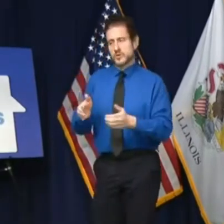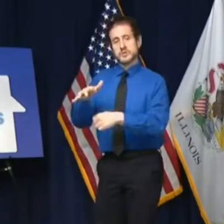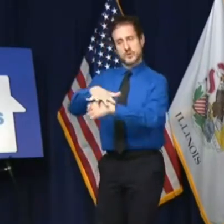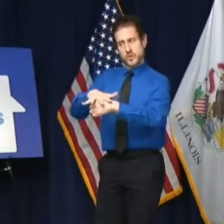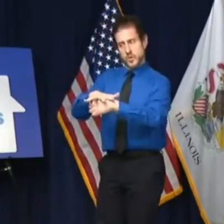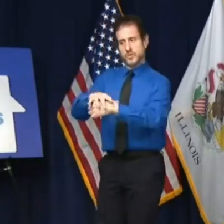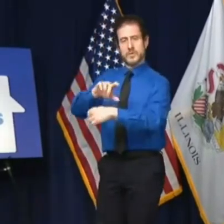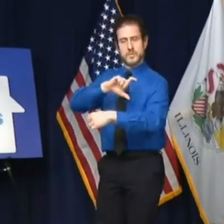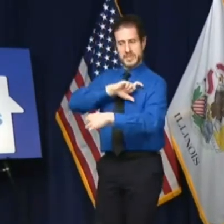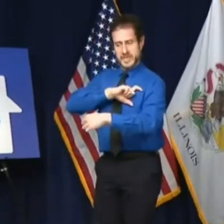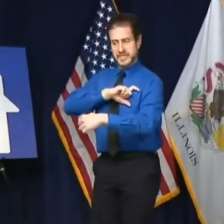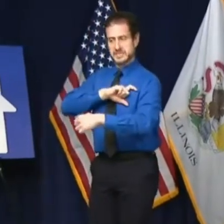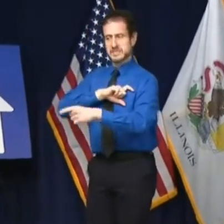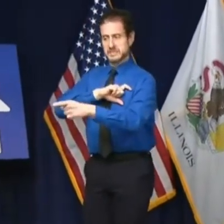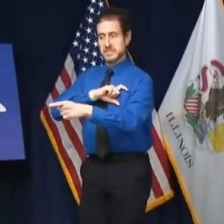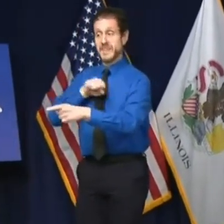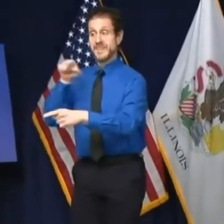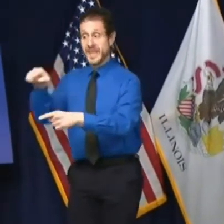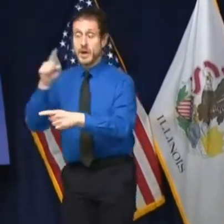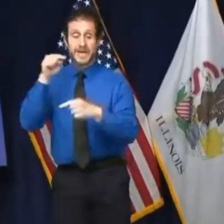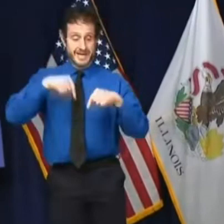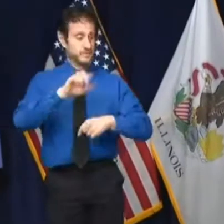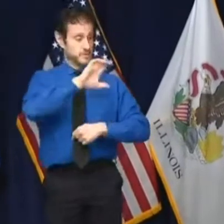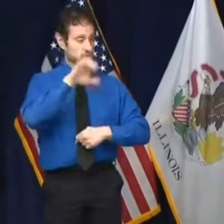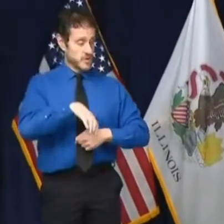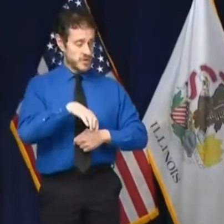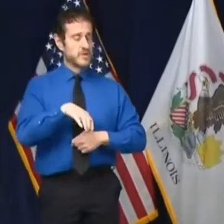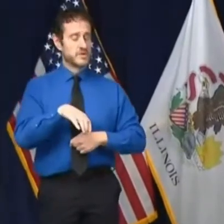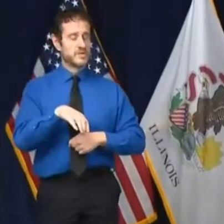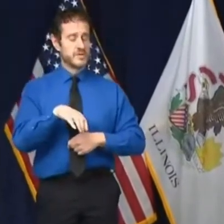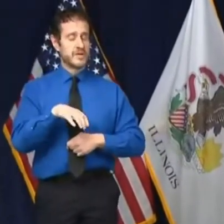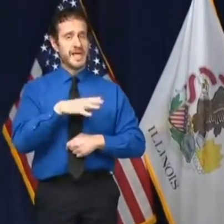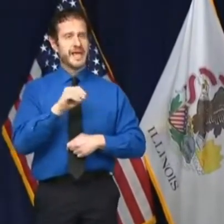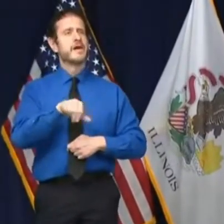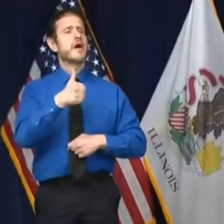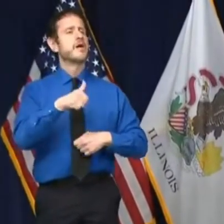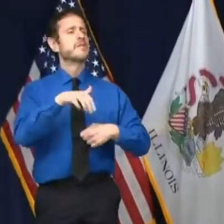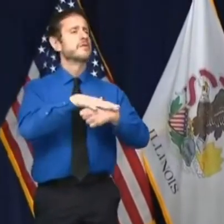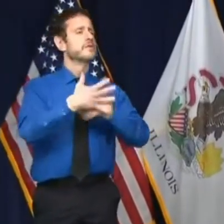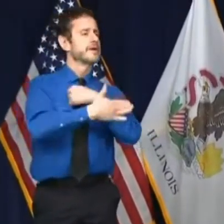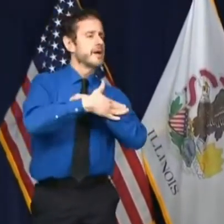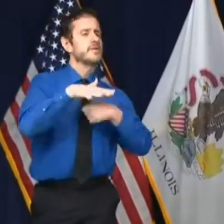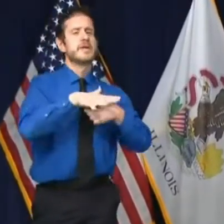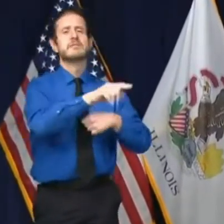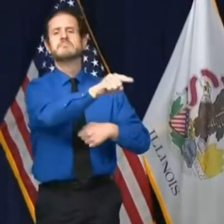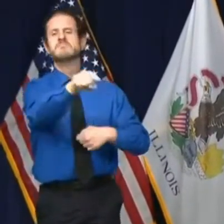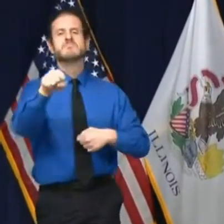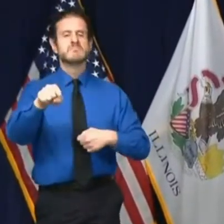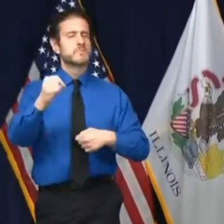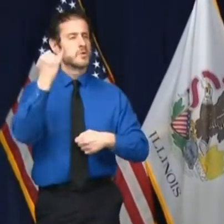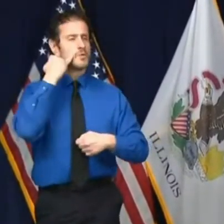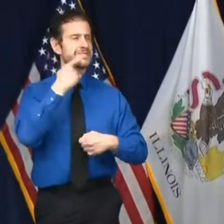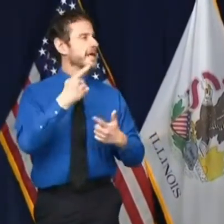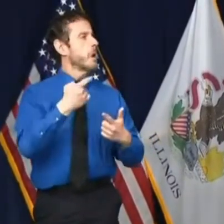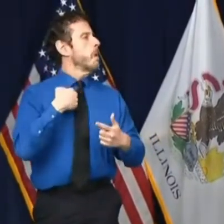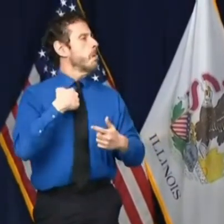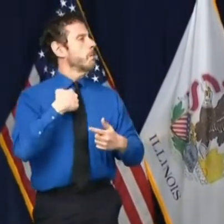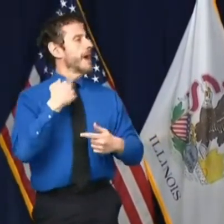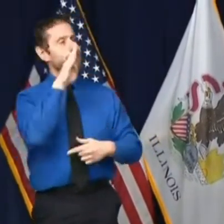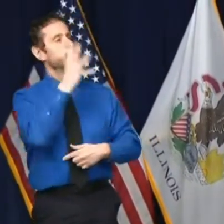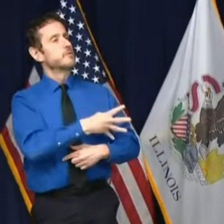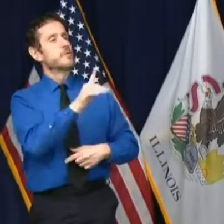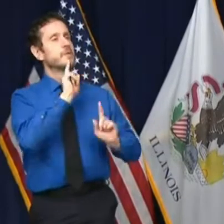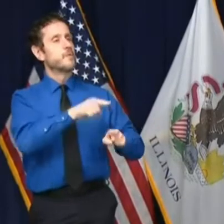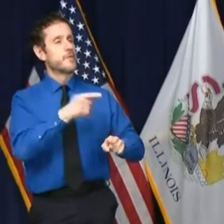officials both in Chicago, which was going to bring me to my next question, and in any other county that is defying the gathering, the stay-at-home